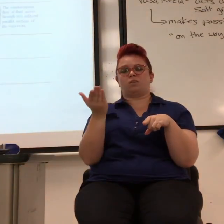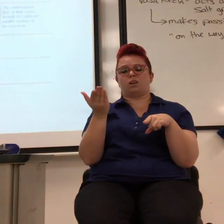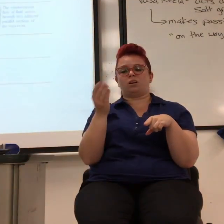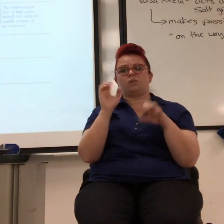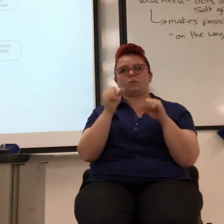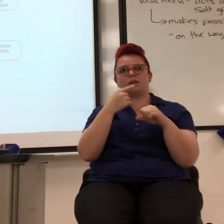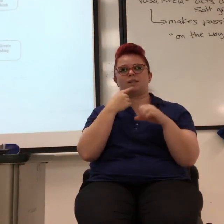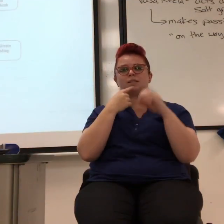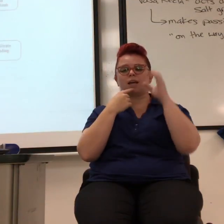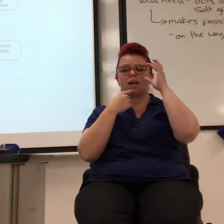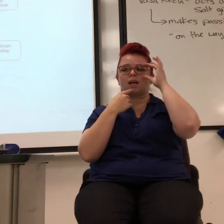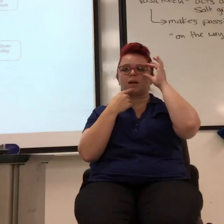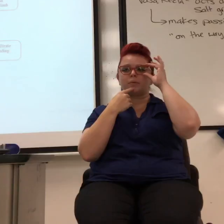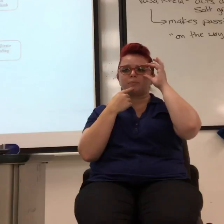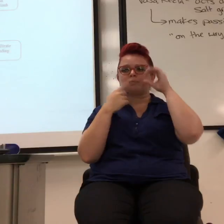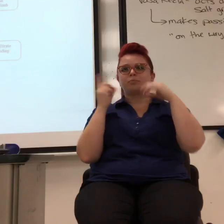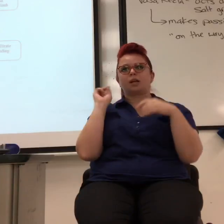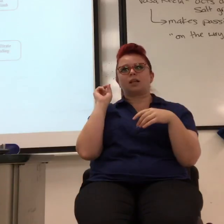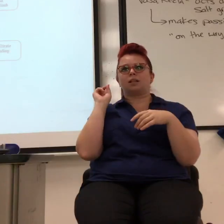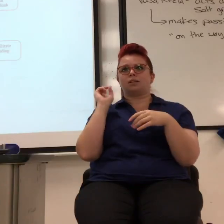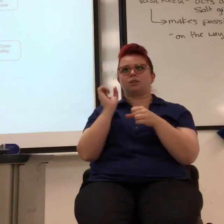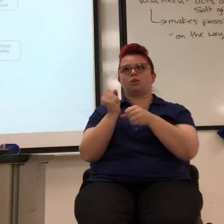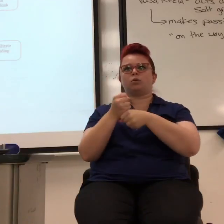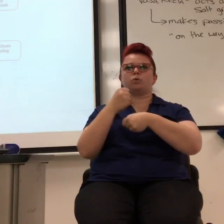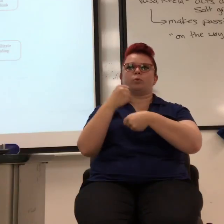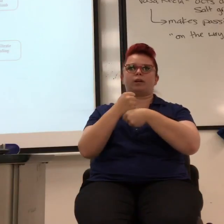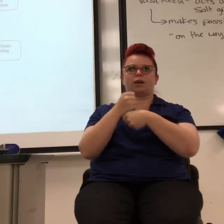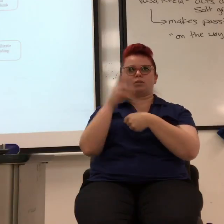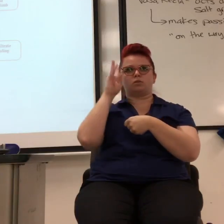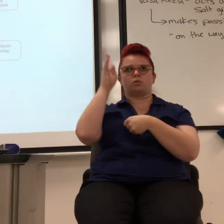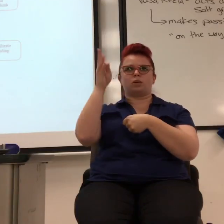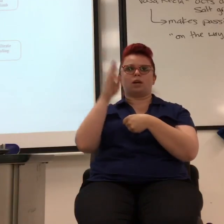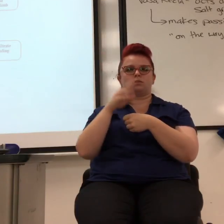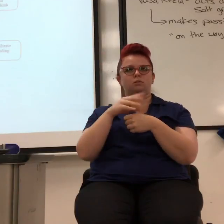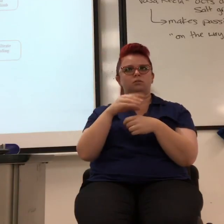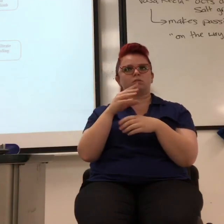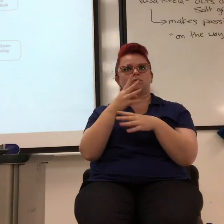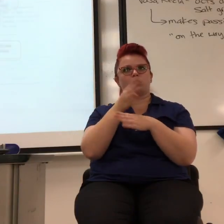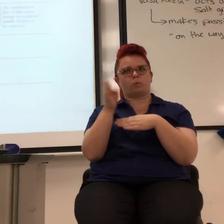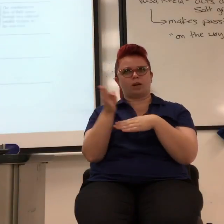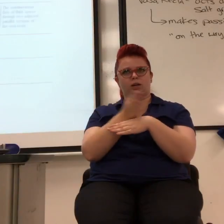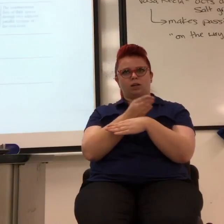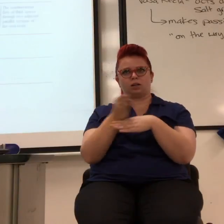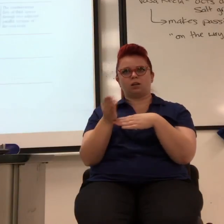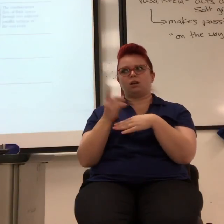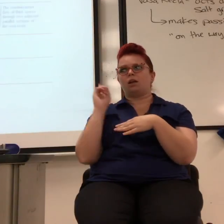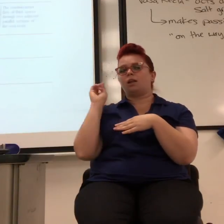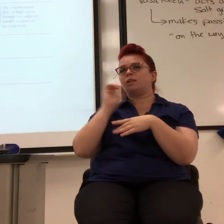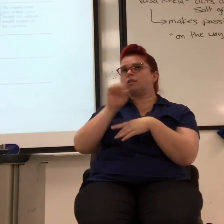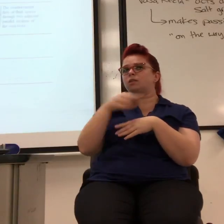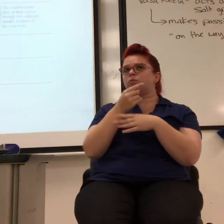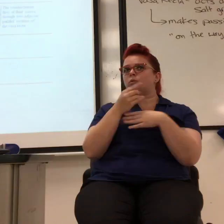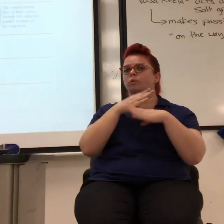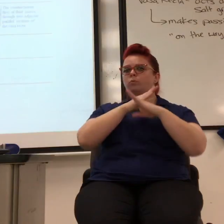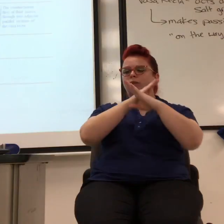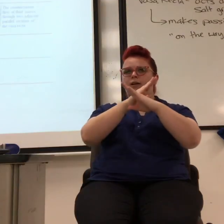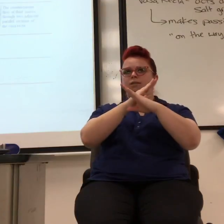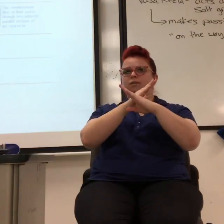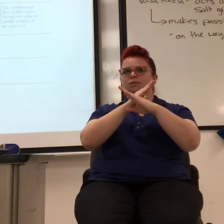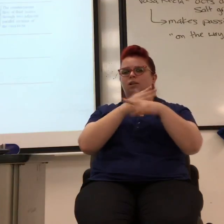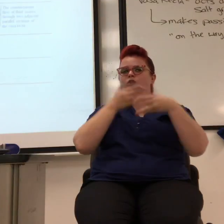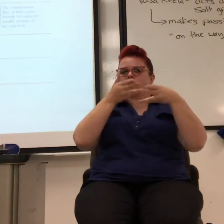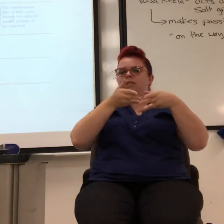We can say, this creates it, okay? This just protects it, it just leaves it alone. It